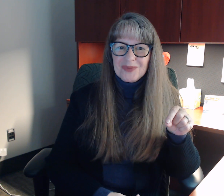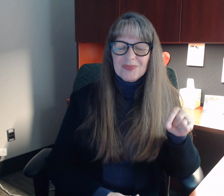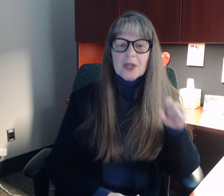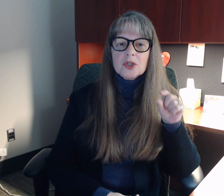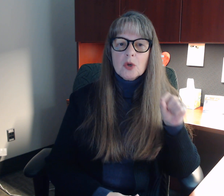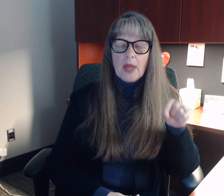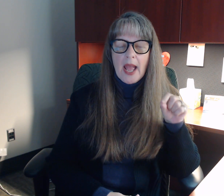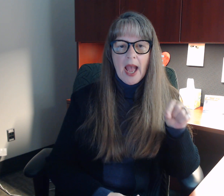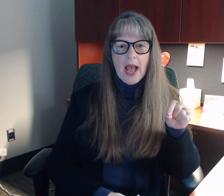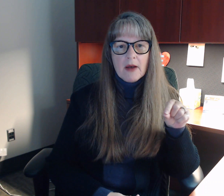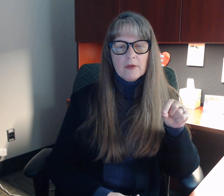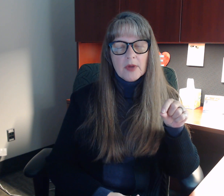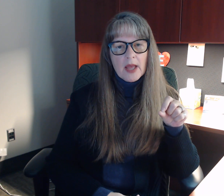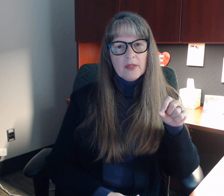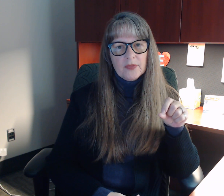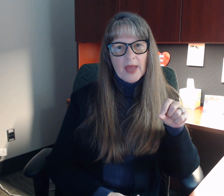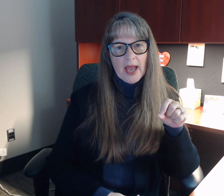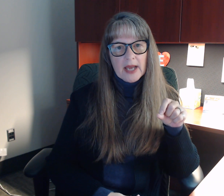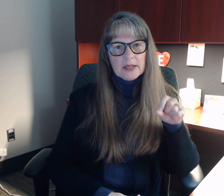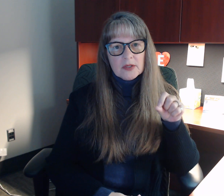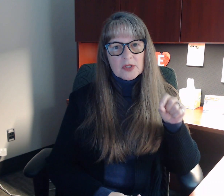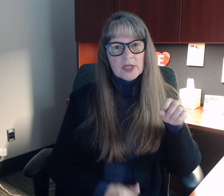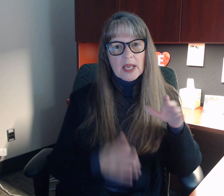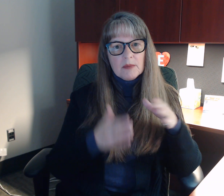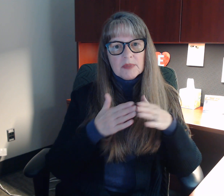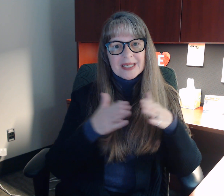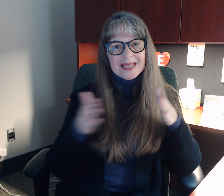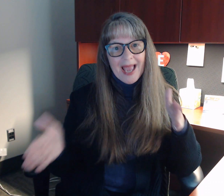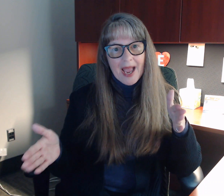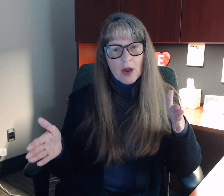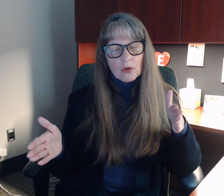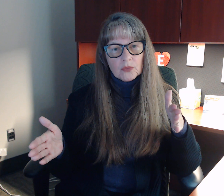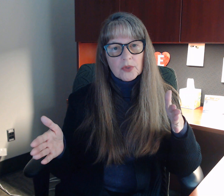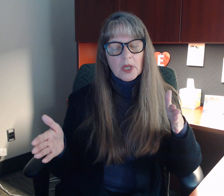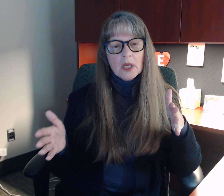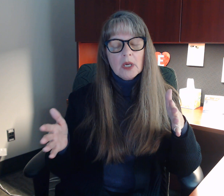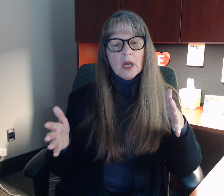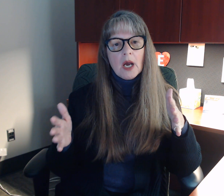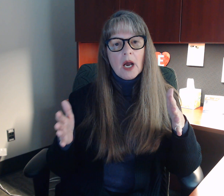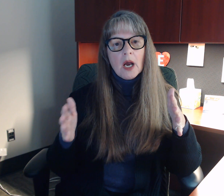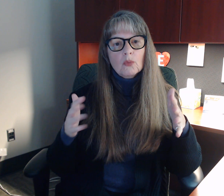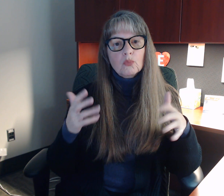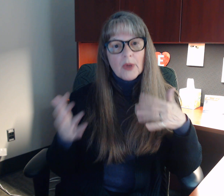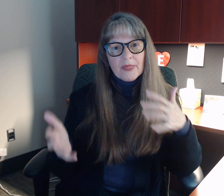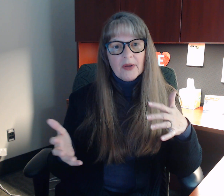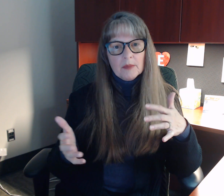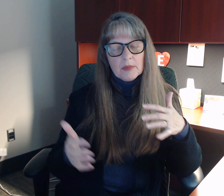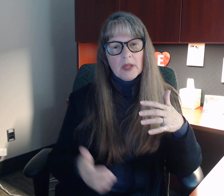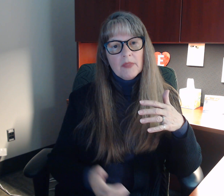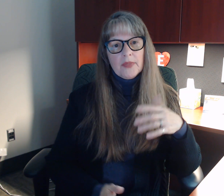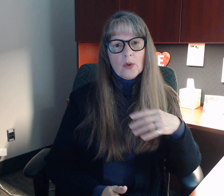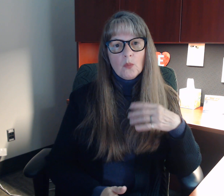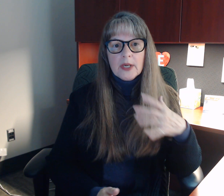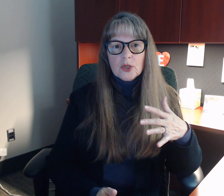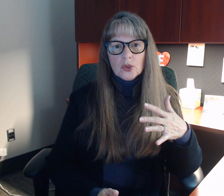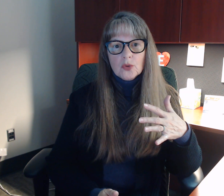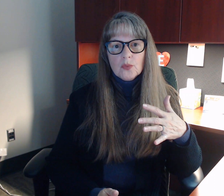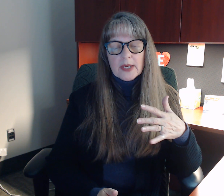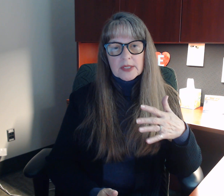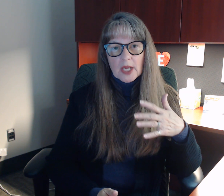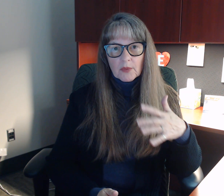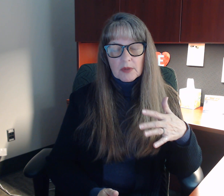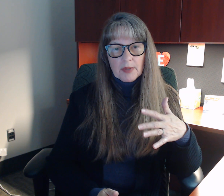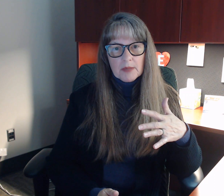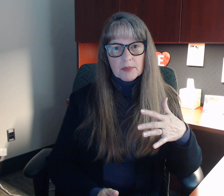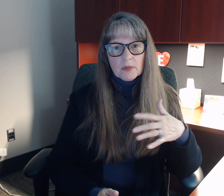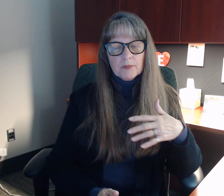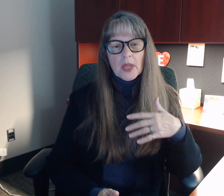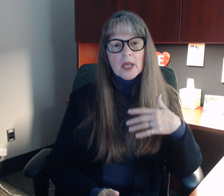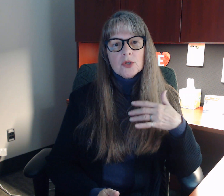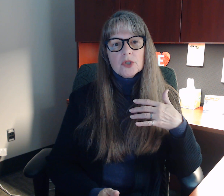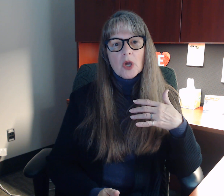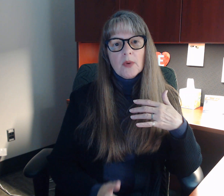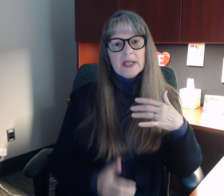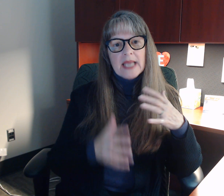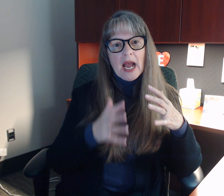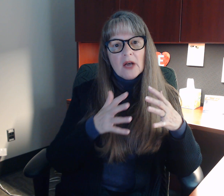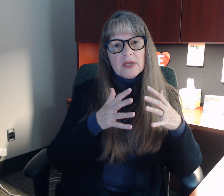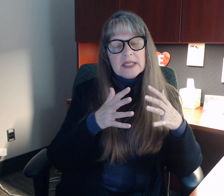don't have that same sound rhythm that we do as hearing people. So it's how they see